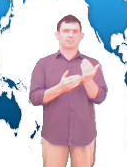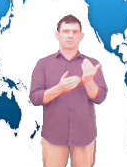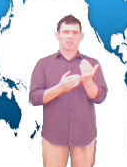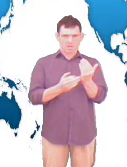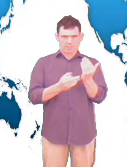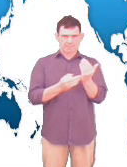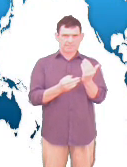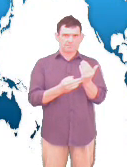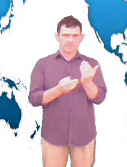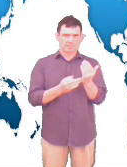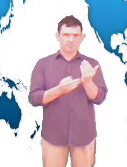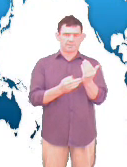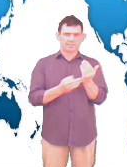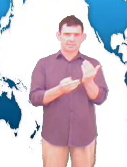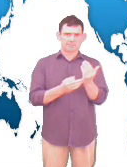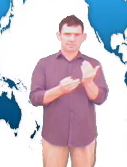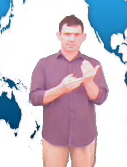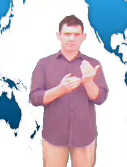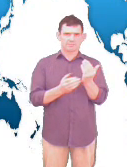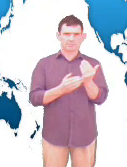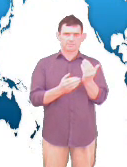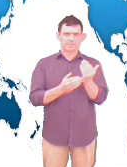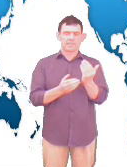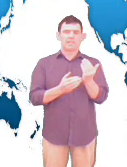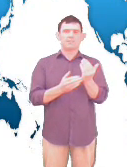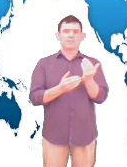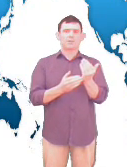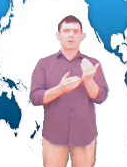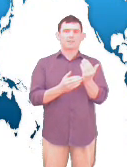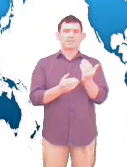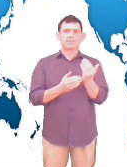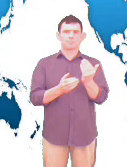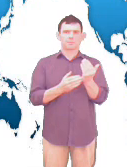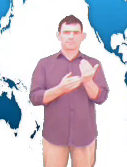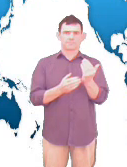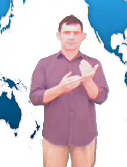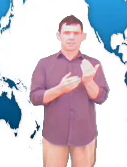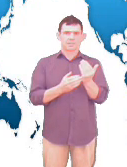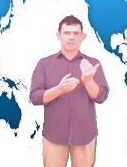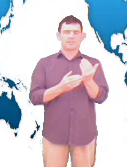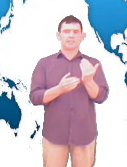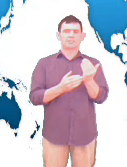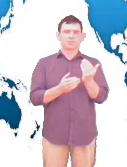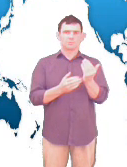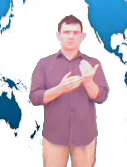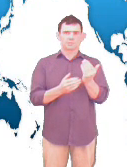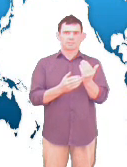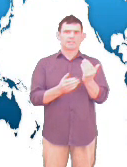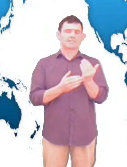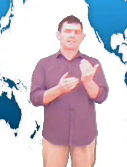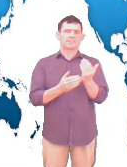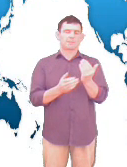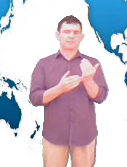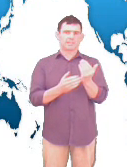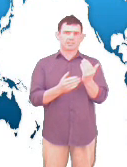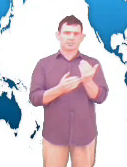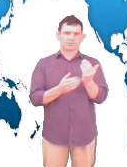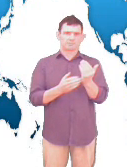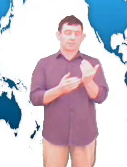self-sabotage, I deeply and completely accept myself. Even though I have that number of that excuse, that self-sabotage, of